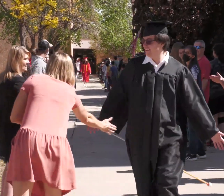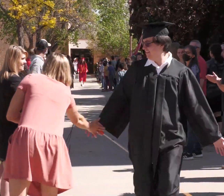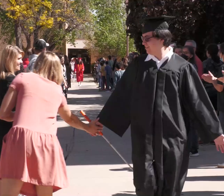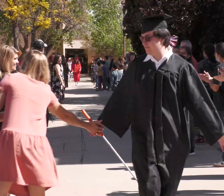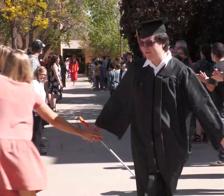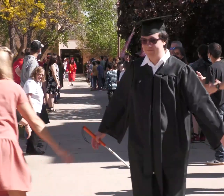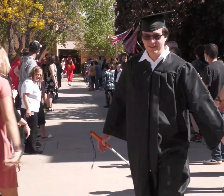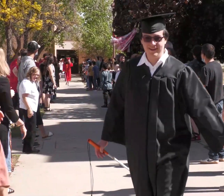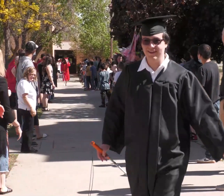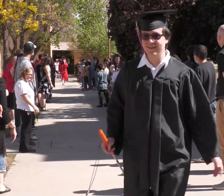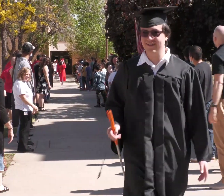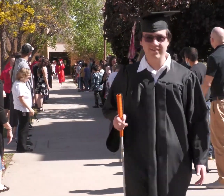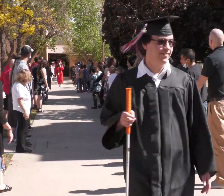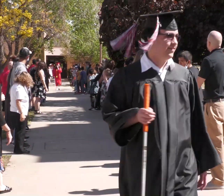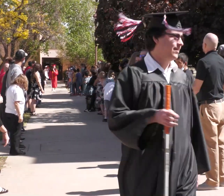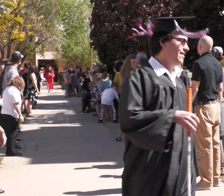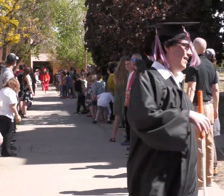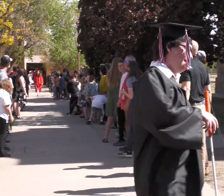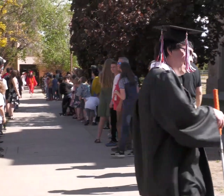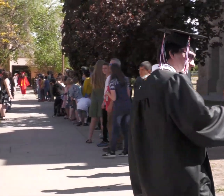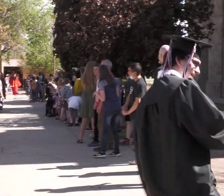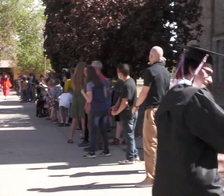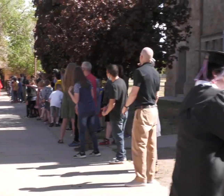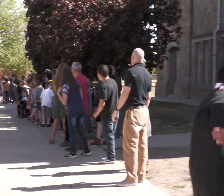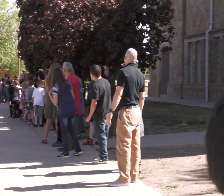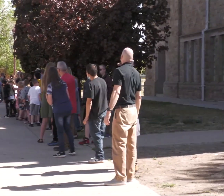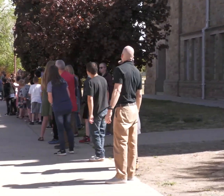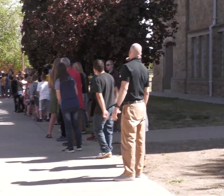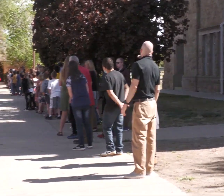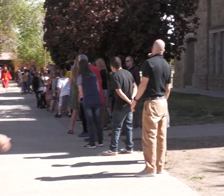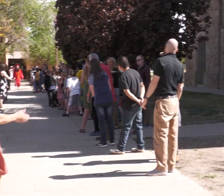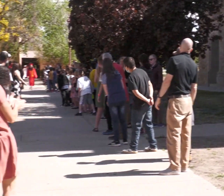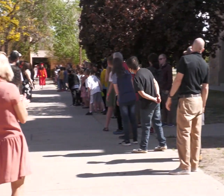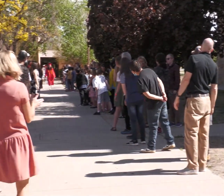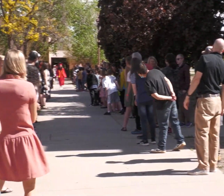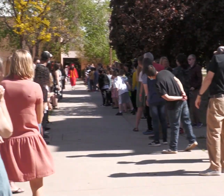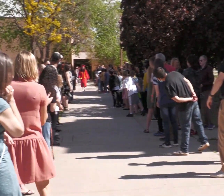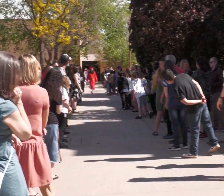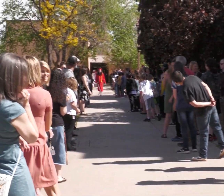Talon Schwartz is high-fiving Steph on his way to the gym.